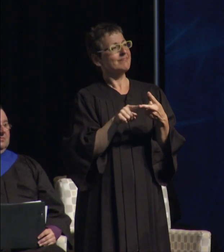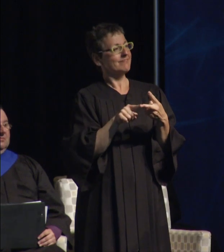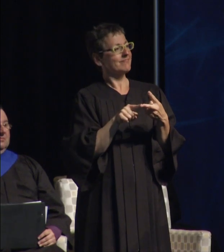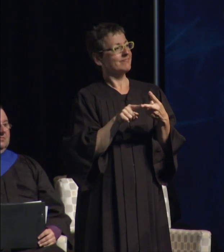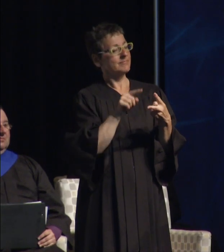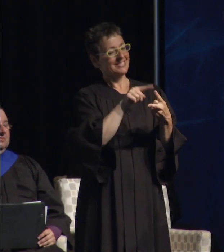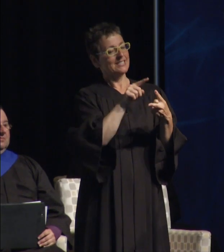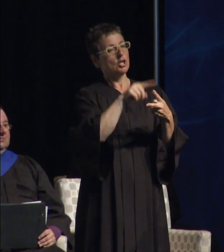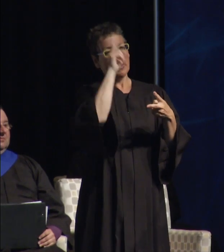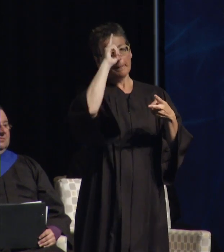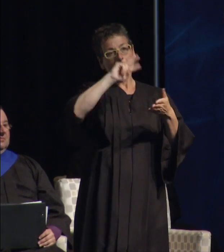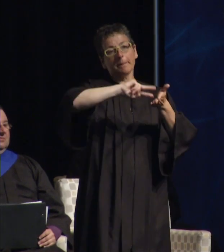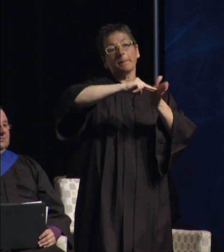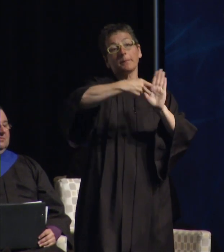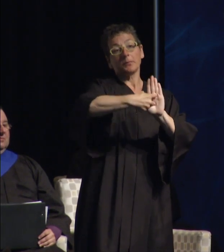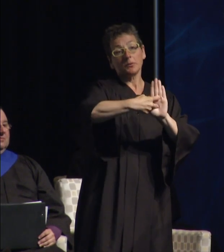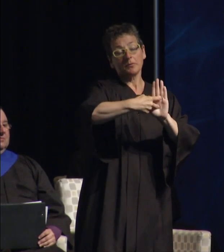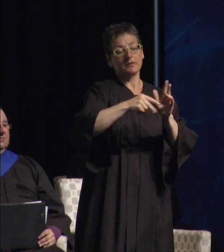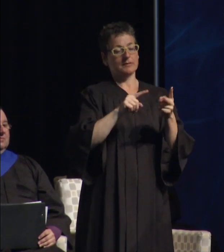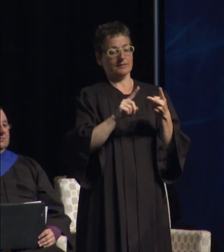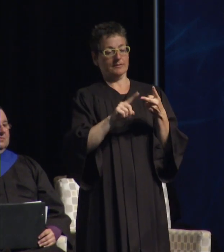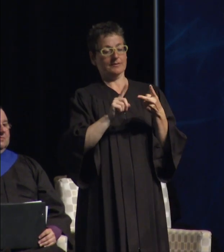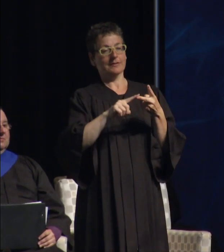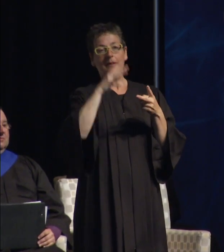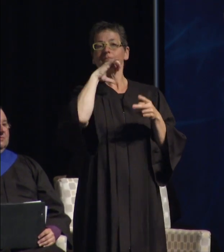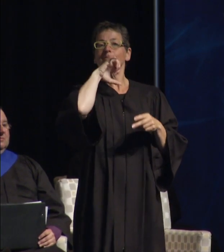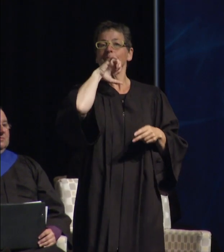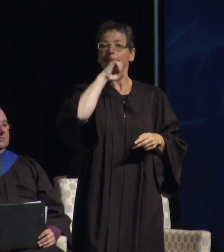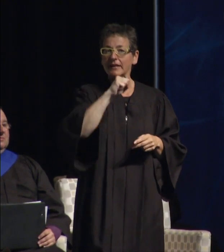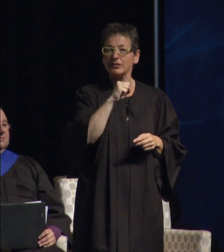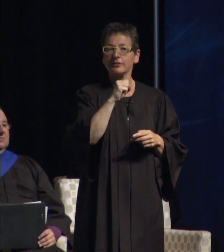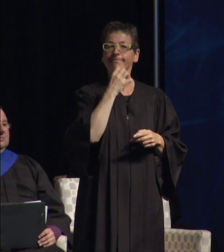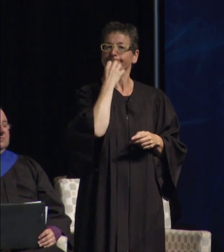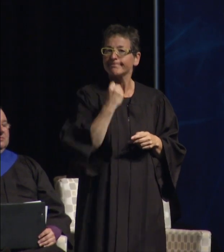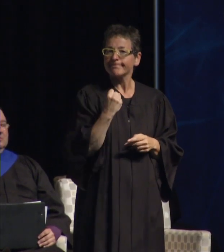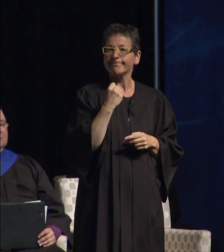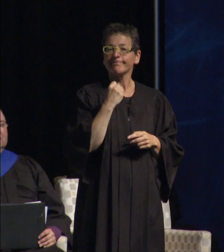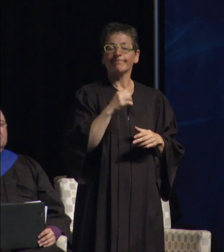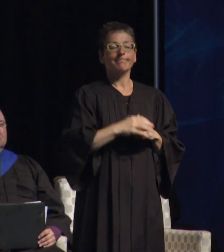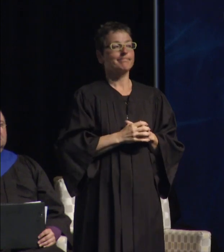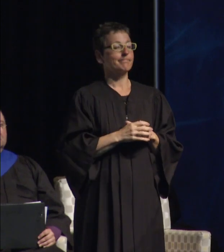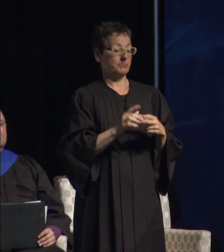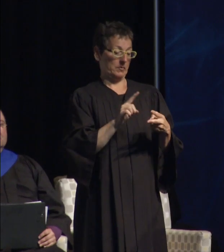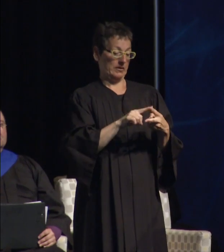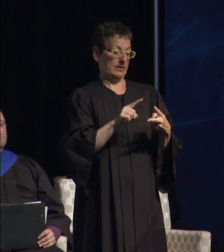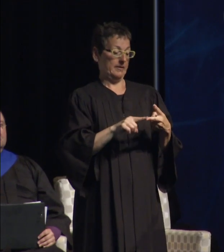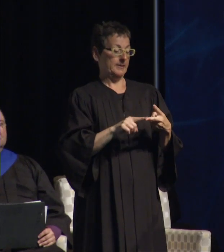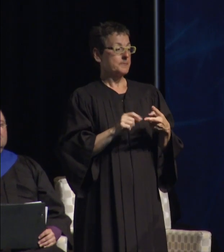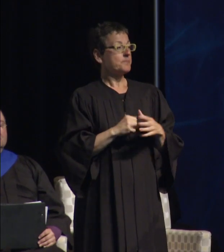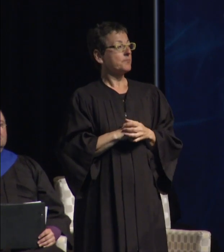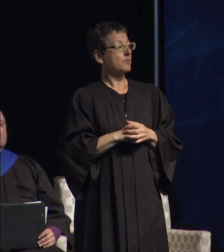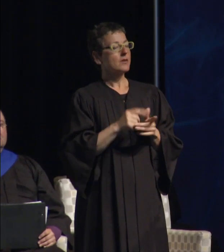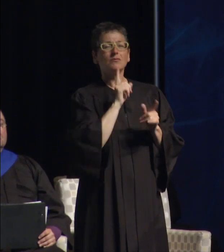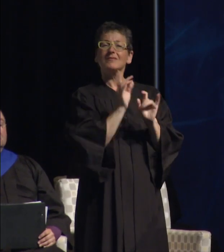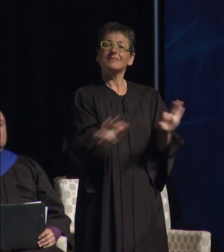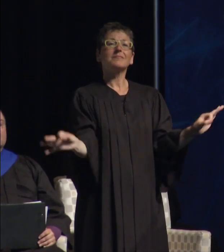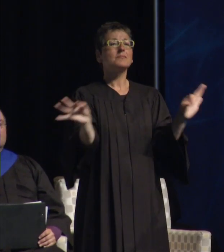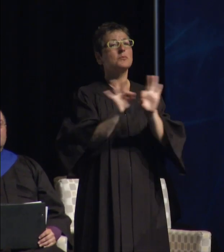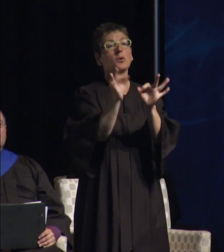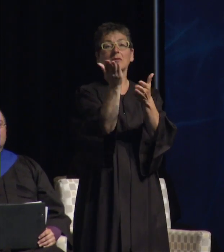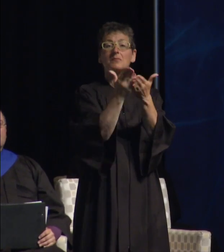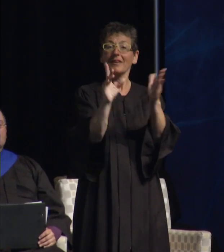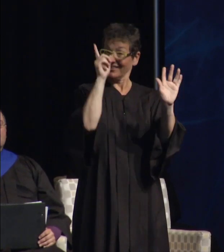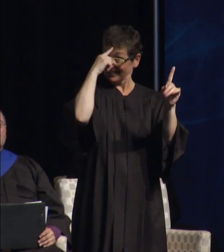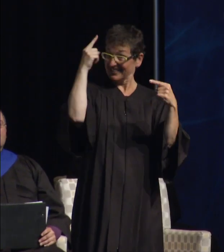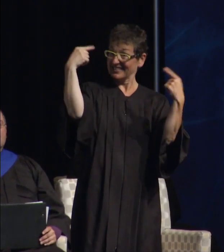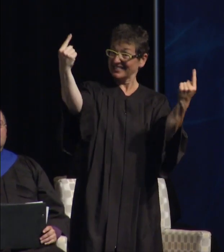are purpose and passion. I believe one of the most critical elements of success in one's